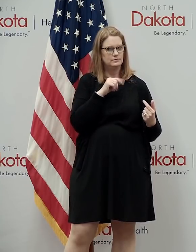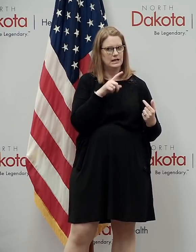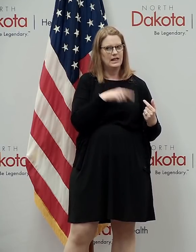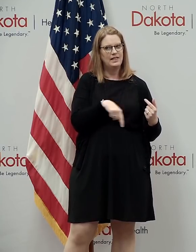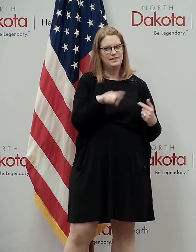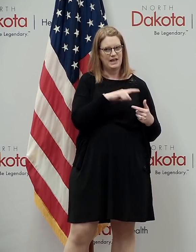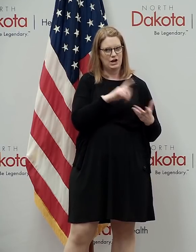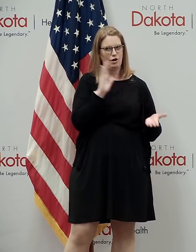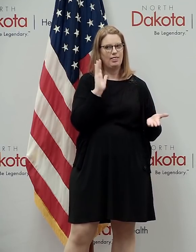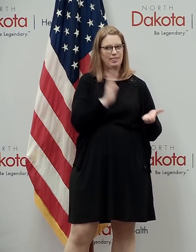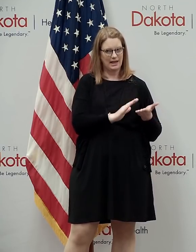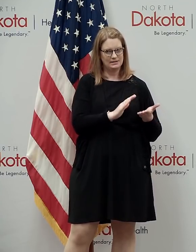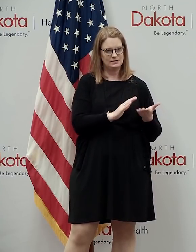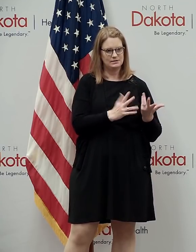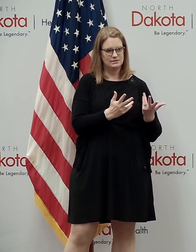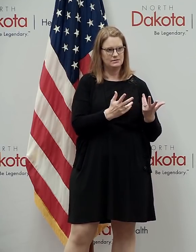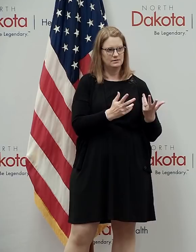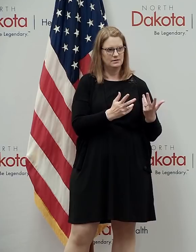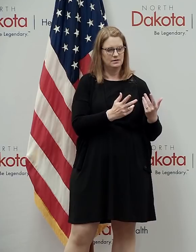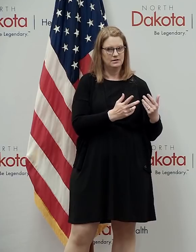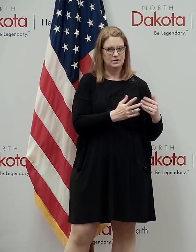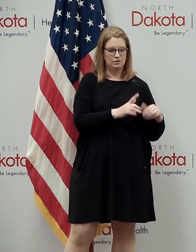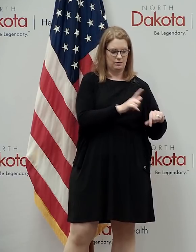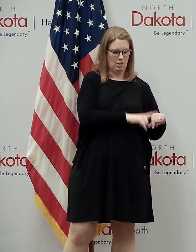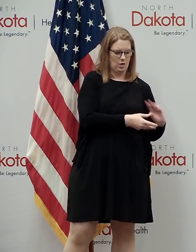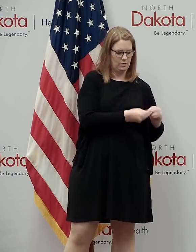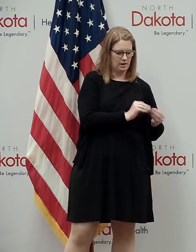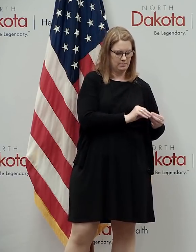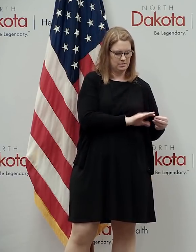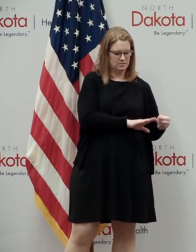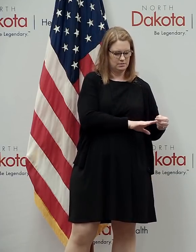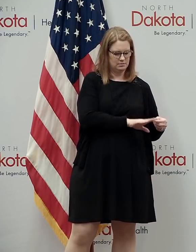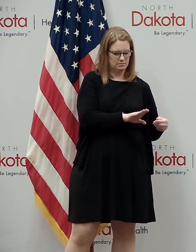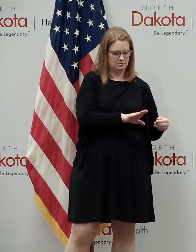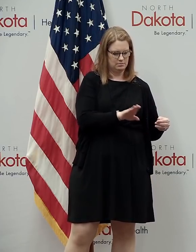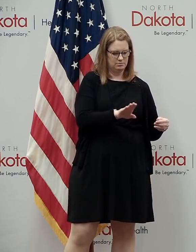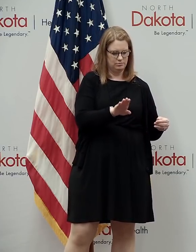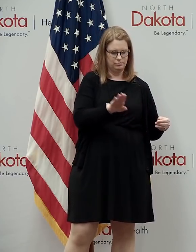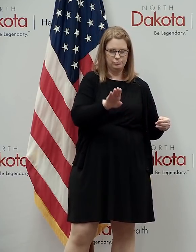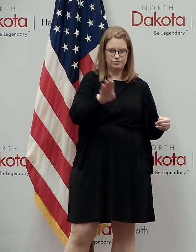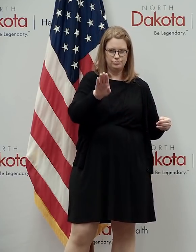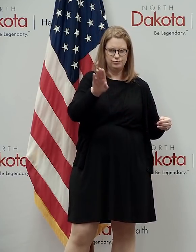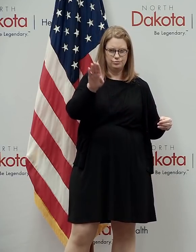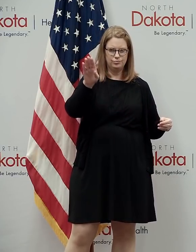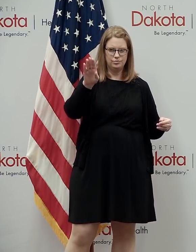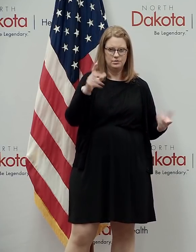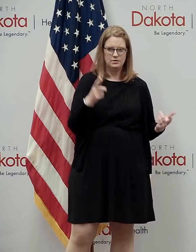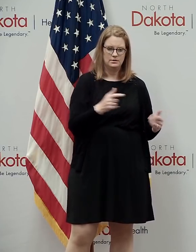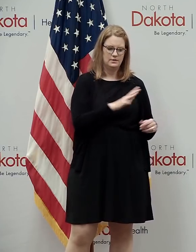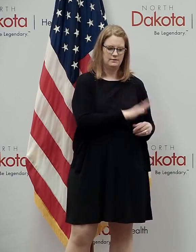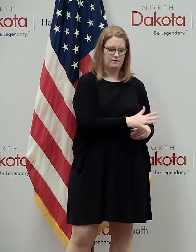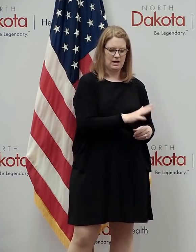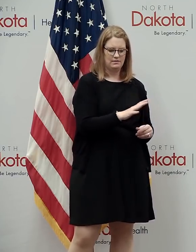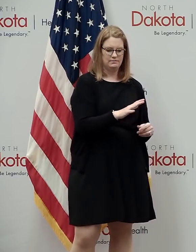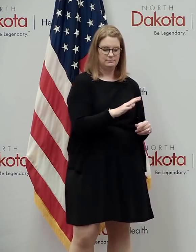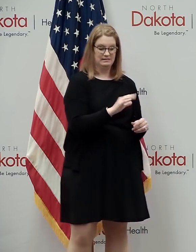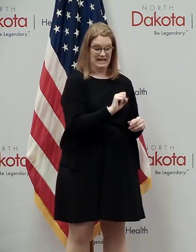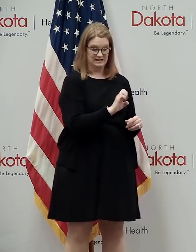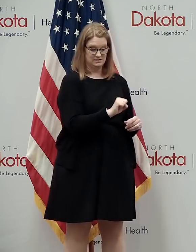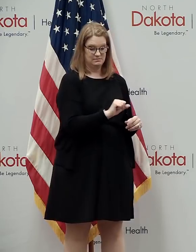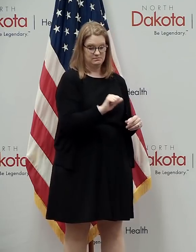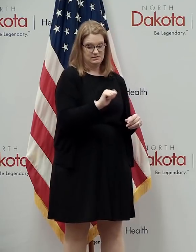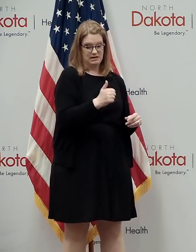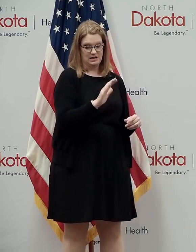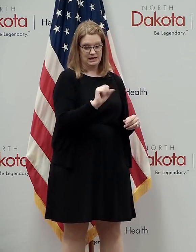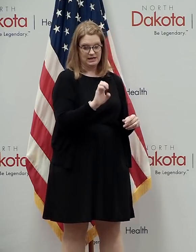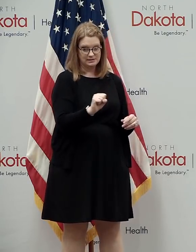less right now, having grown from a low number to a slightly higher number. Say, like, again, if you go from 5 to 10, you could say cases